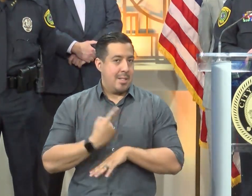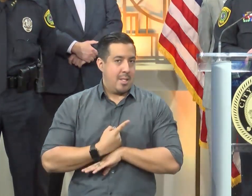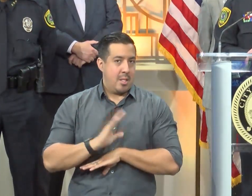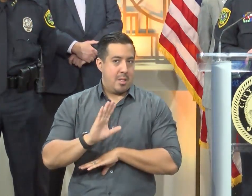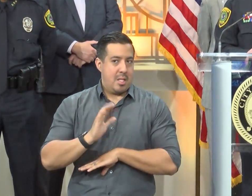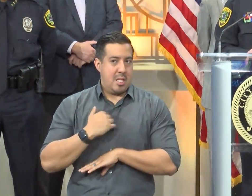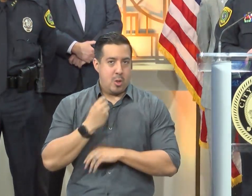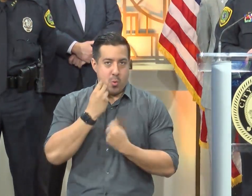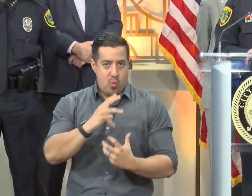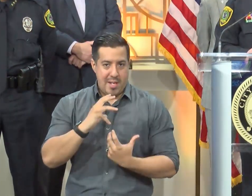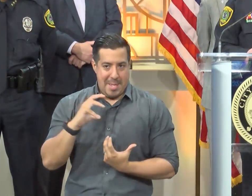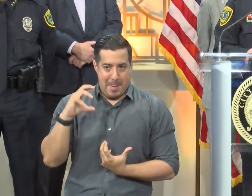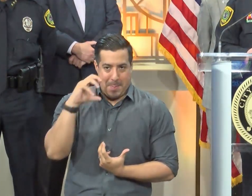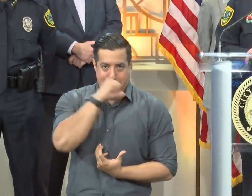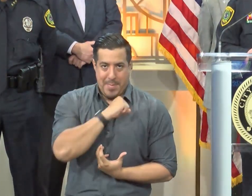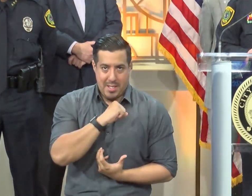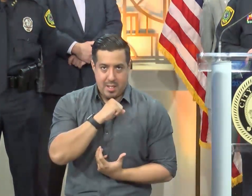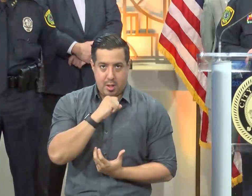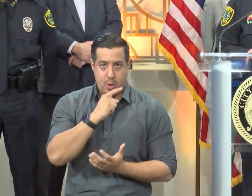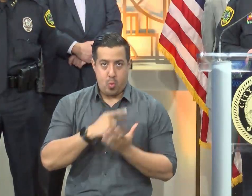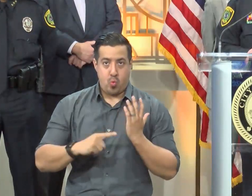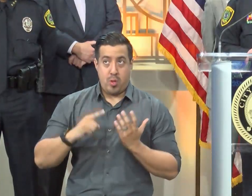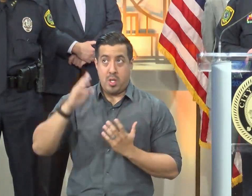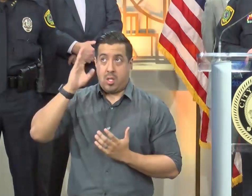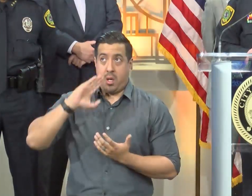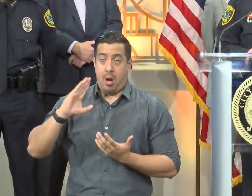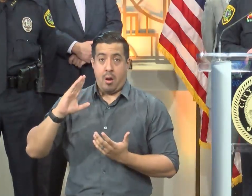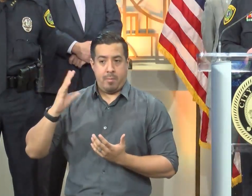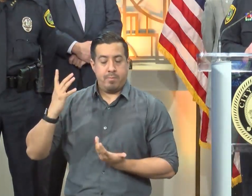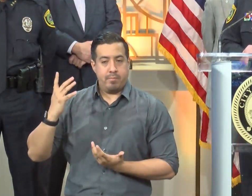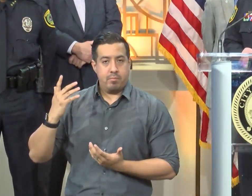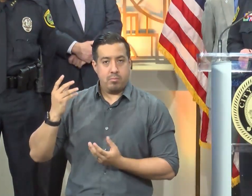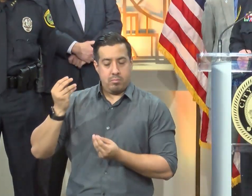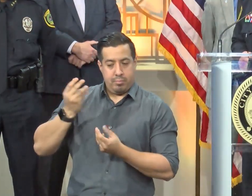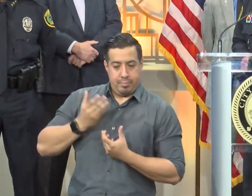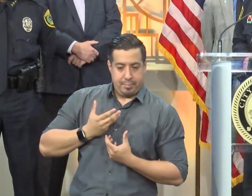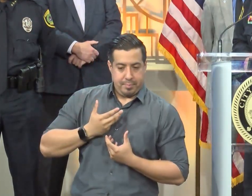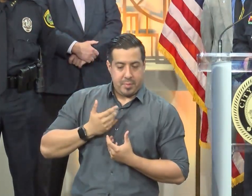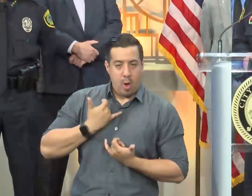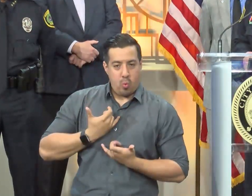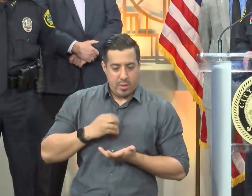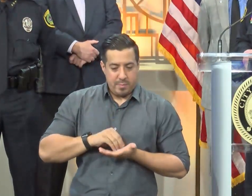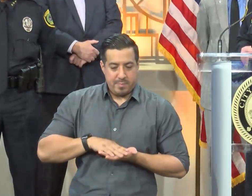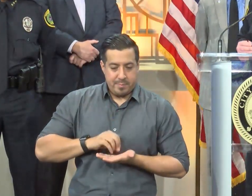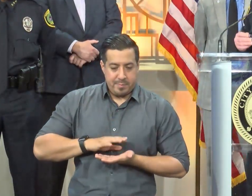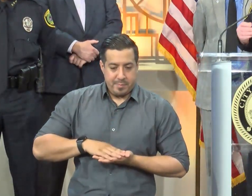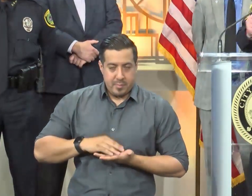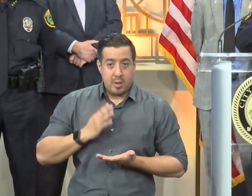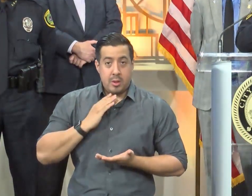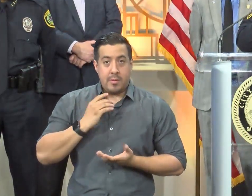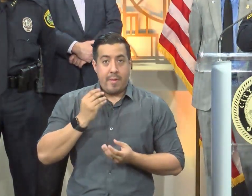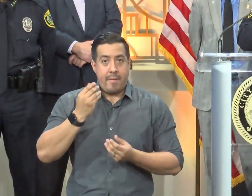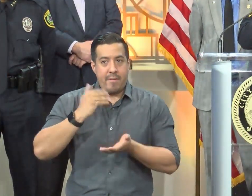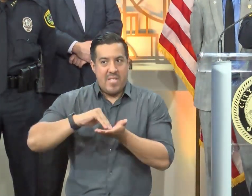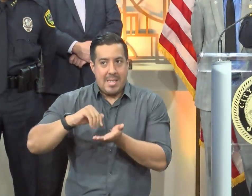want to miss anything that God laid on my heart. So today I'm going to use notes, so please forgive me for